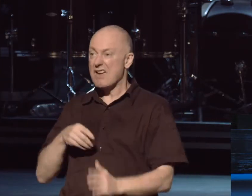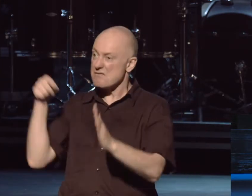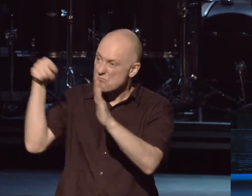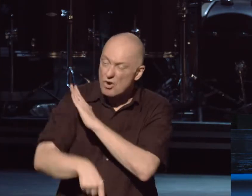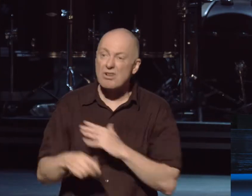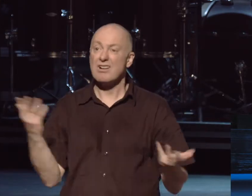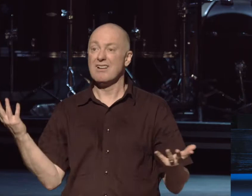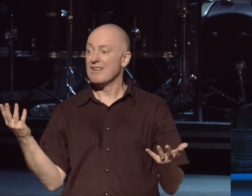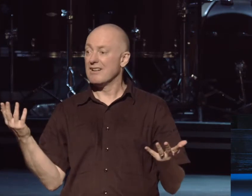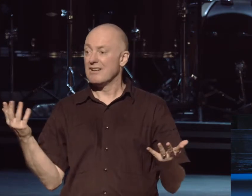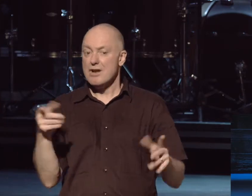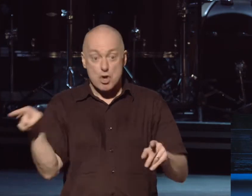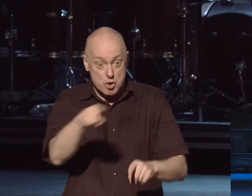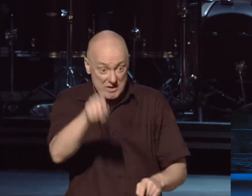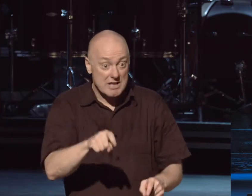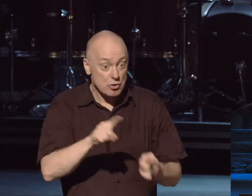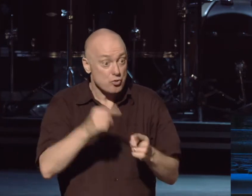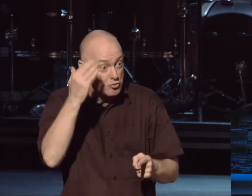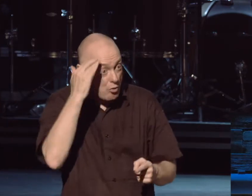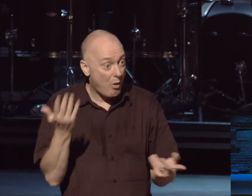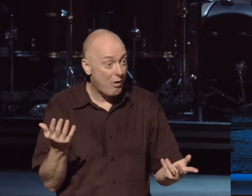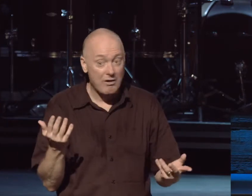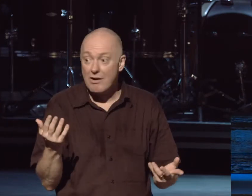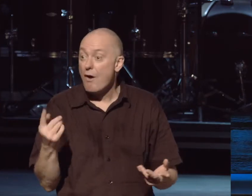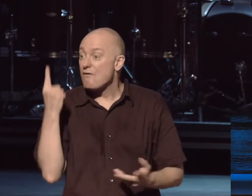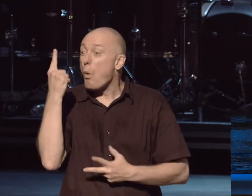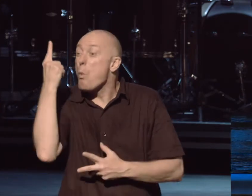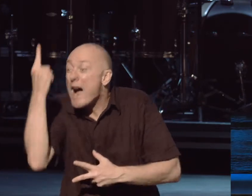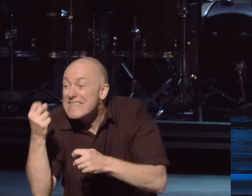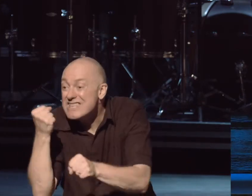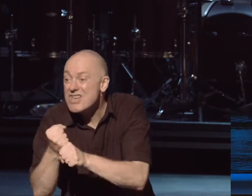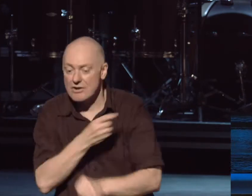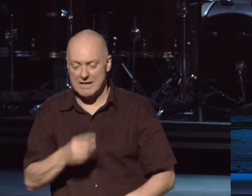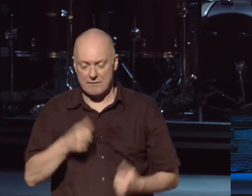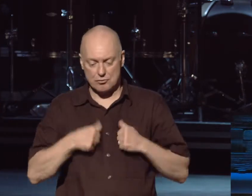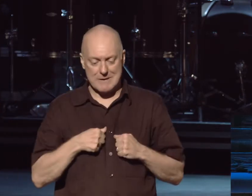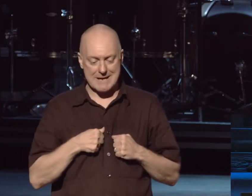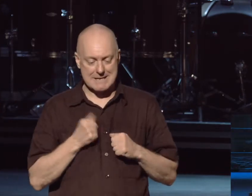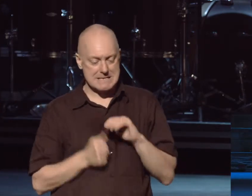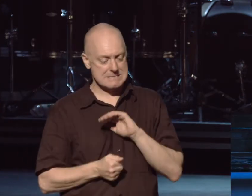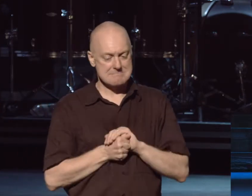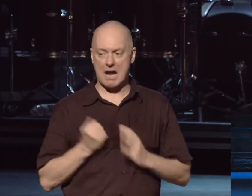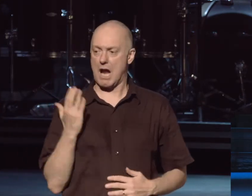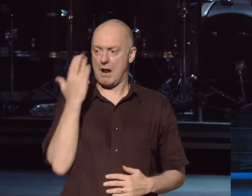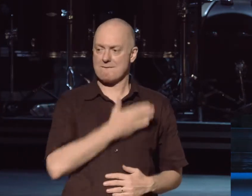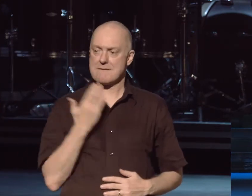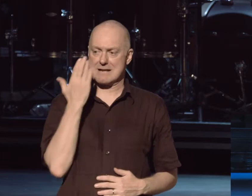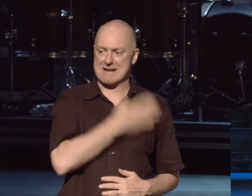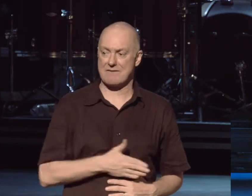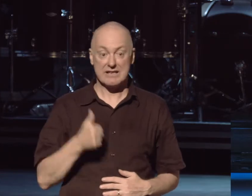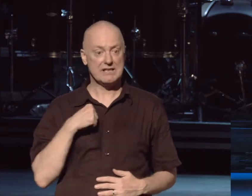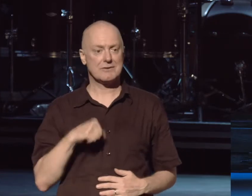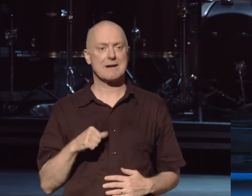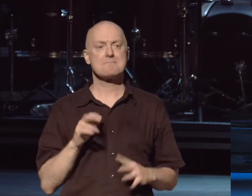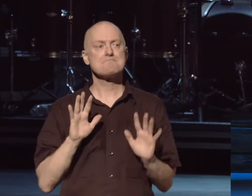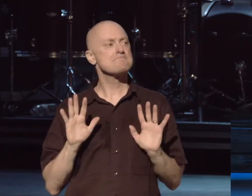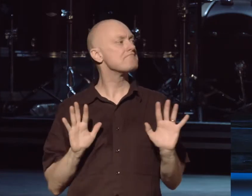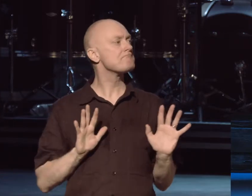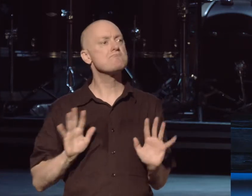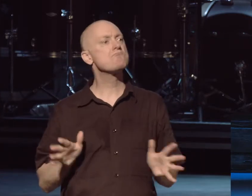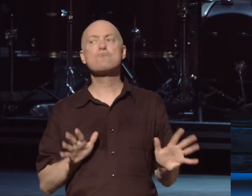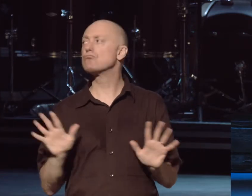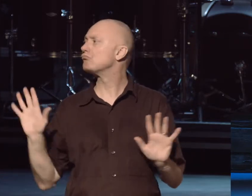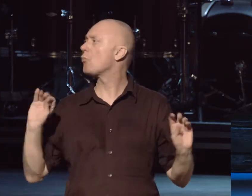murder, and you need to know too, for a year's time, he tried to hide and rationalize this behavior. He tried to go along this path